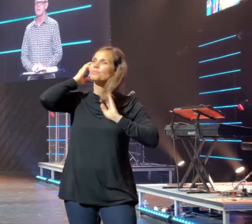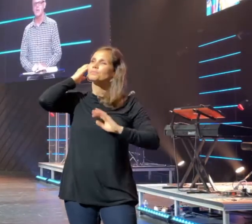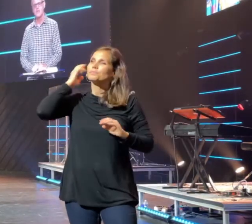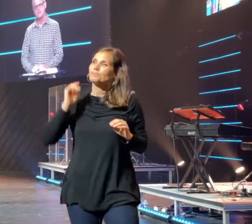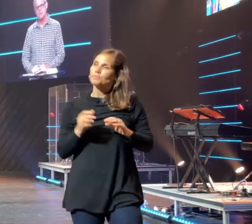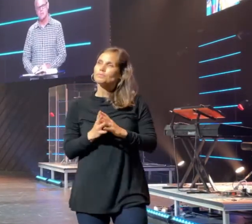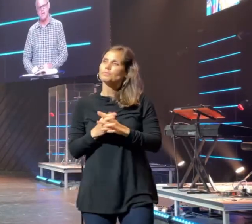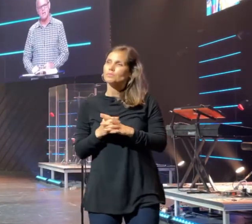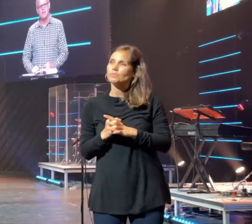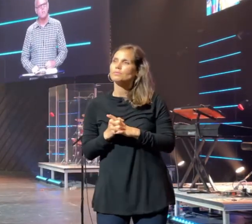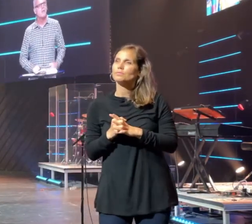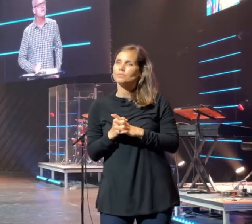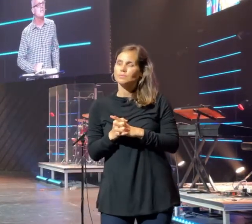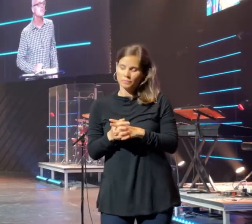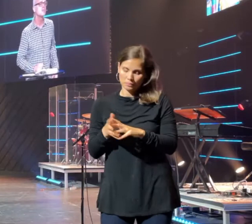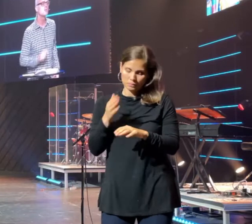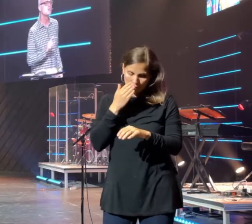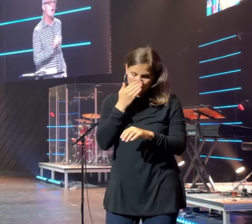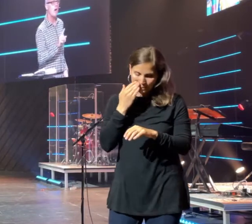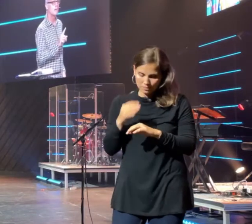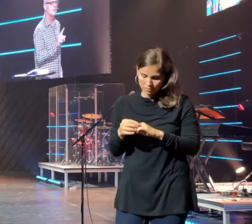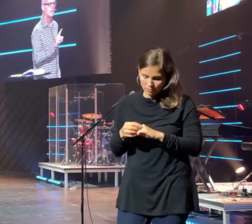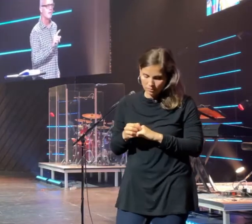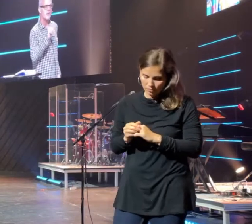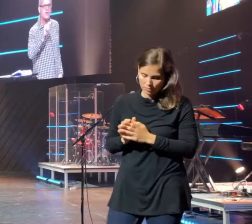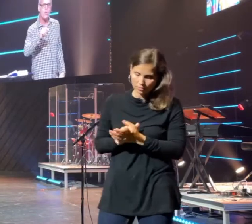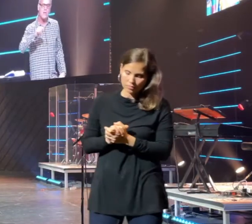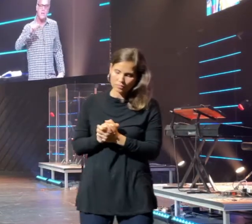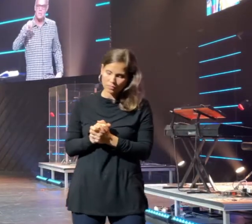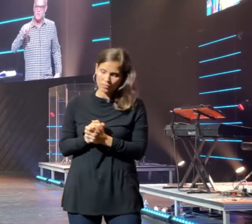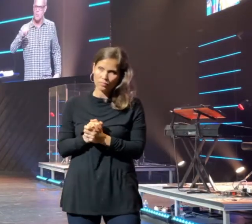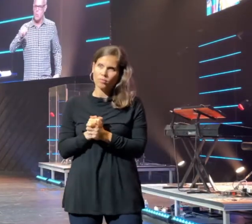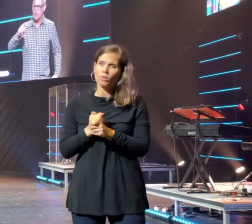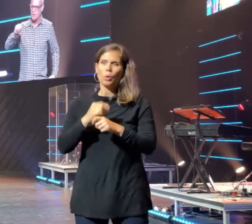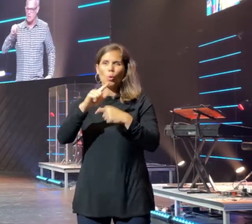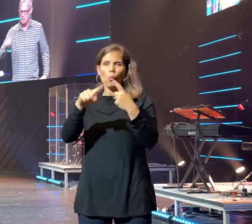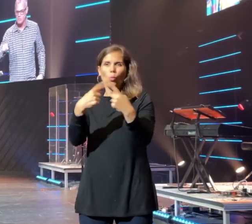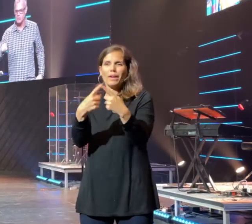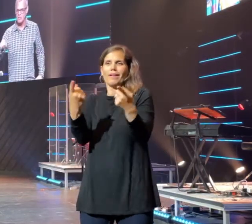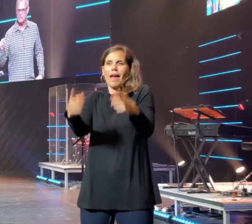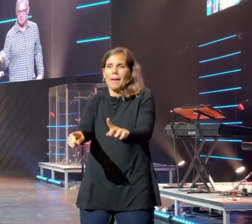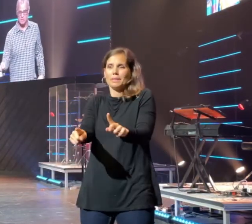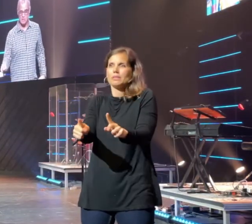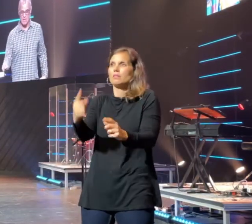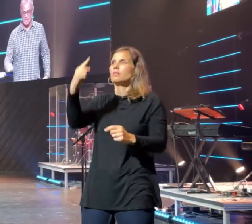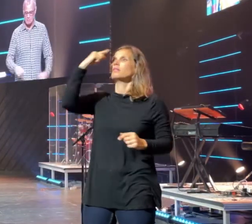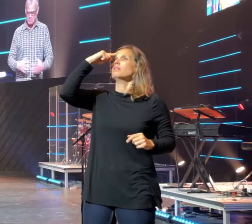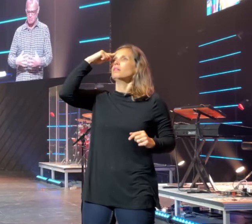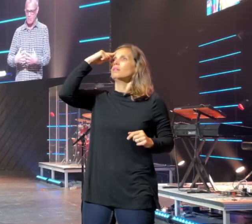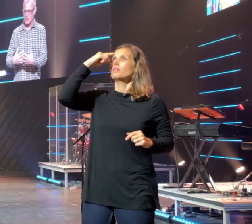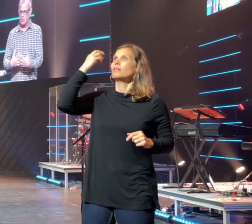powerful, nothing so great, no motivation so strong than knowing that someone loves you, especially